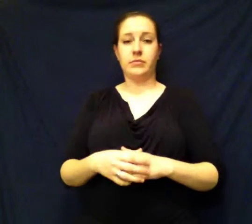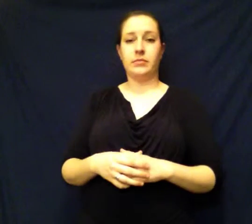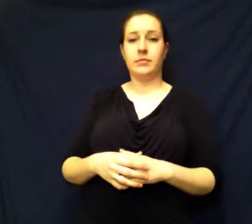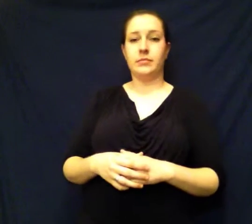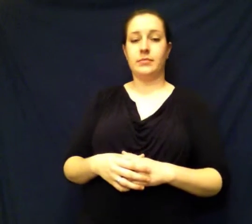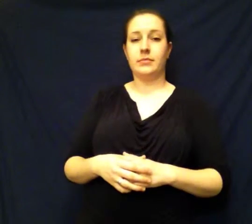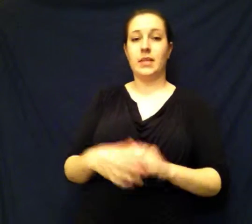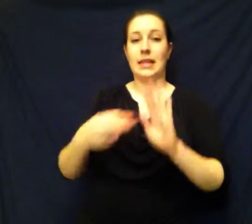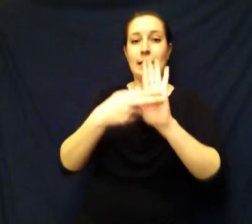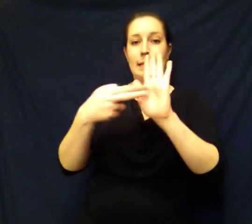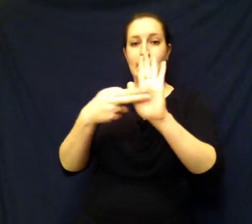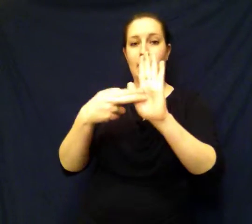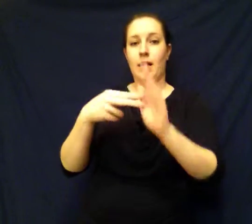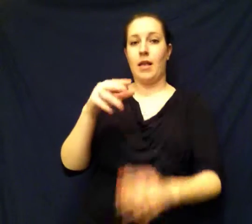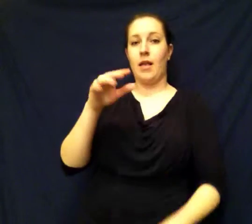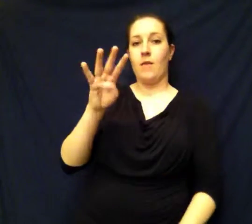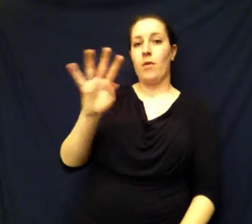date 45.